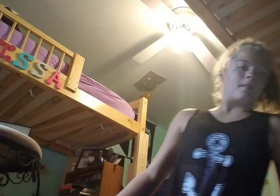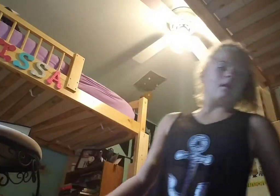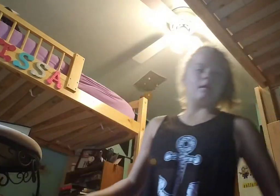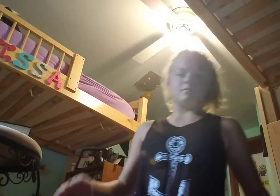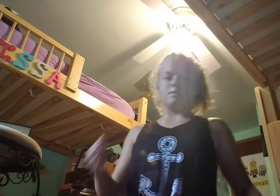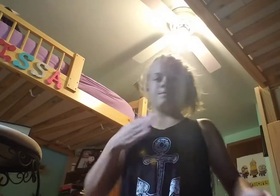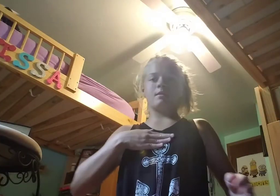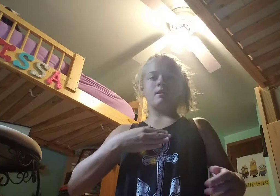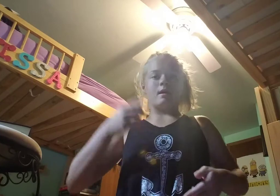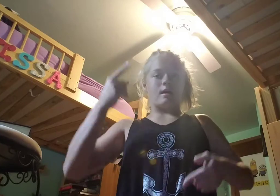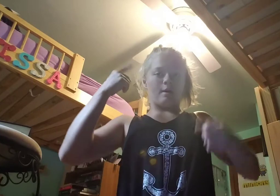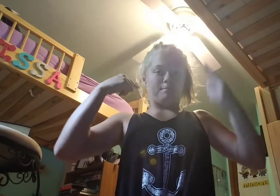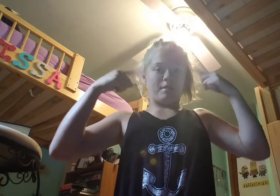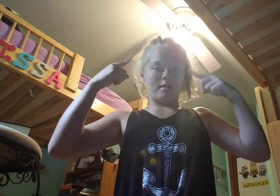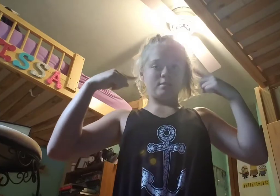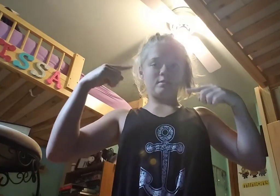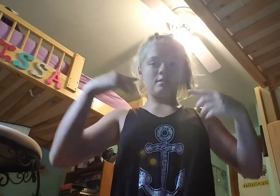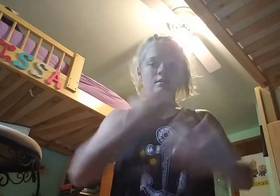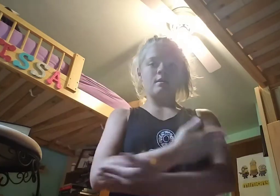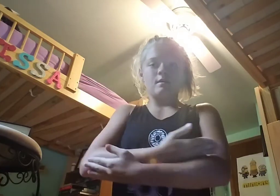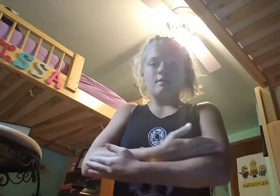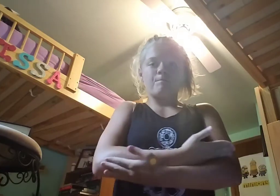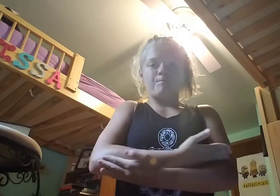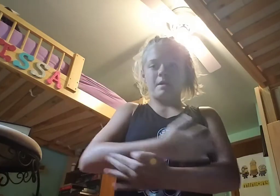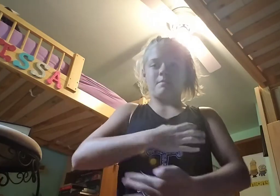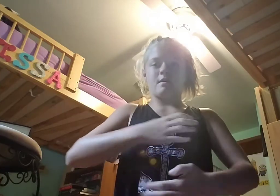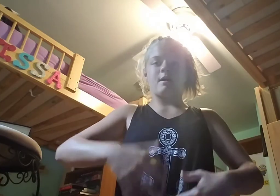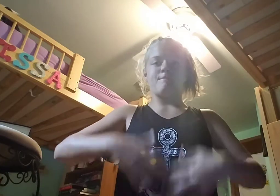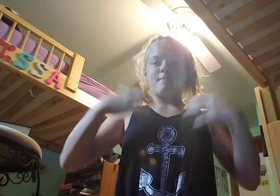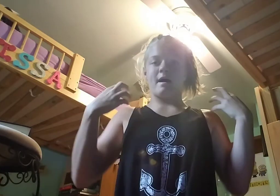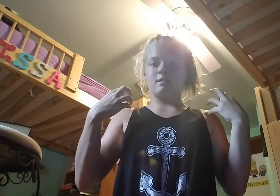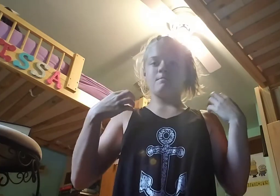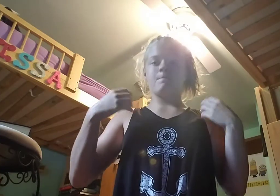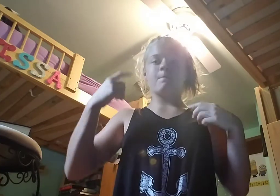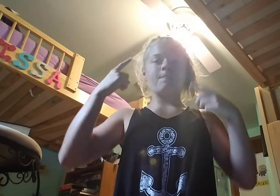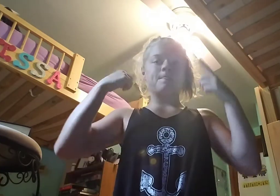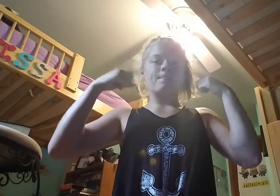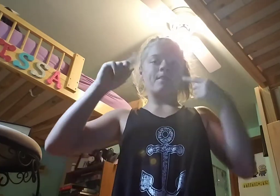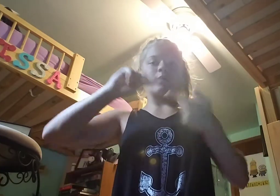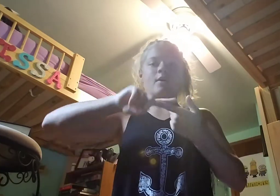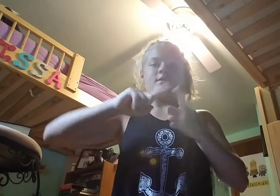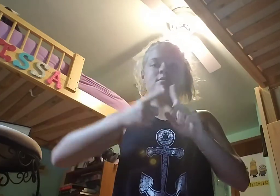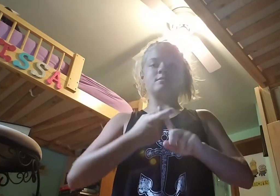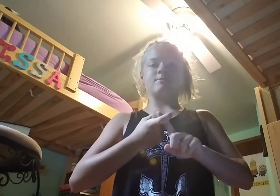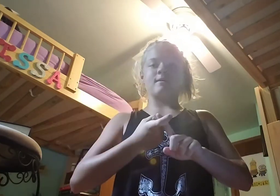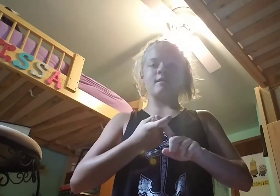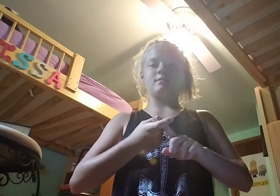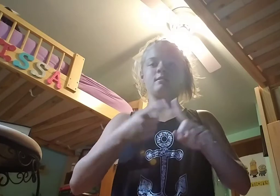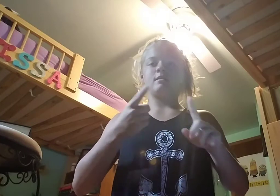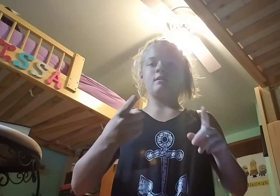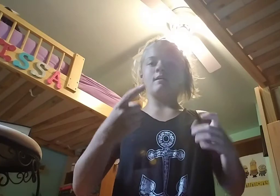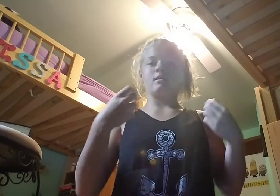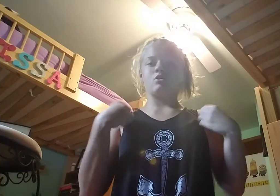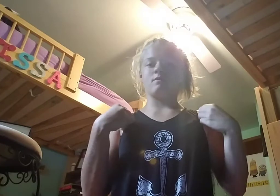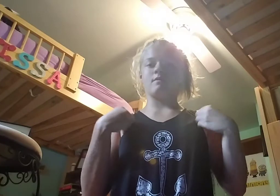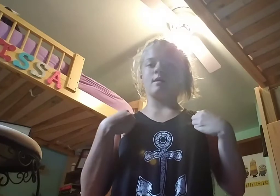Okay, so I'm nuts, baby, I'm mad, the craziest friend that you've ever